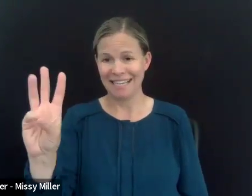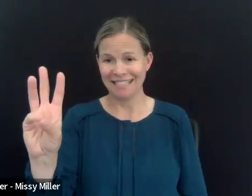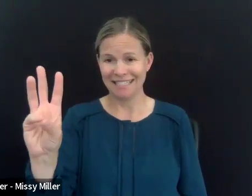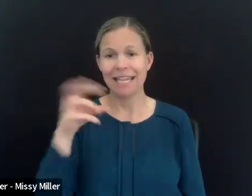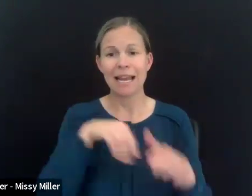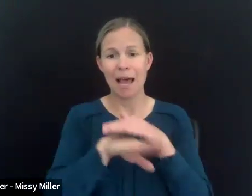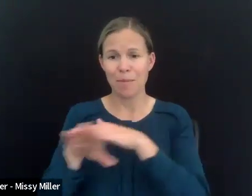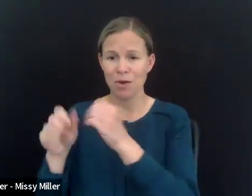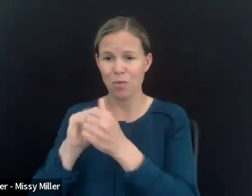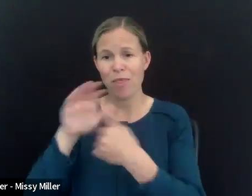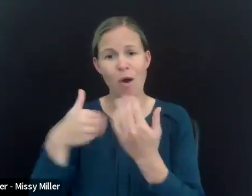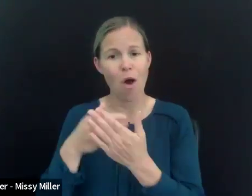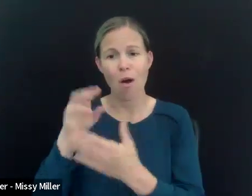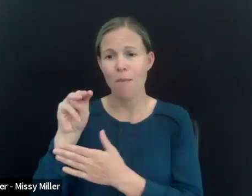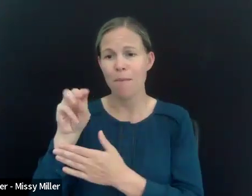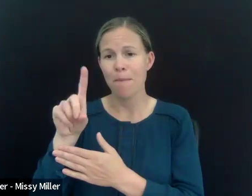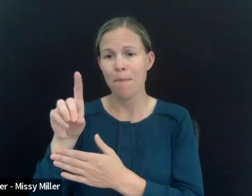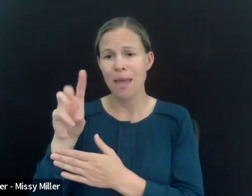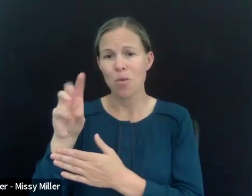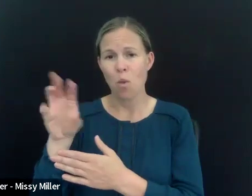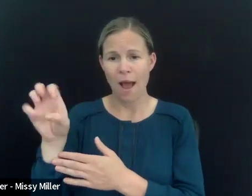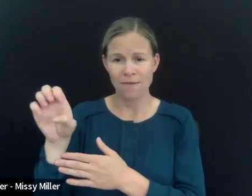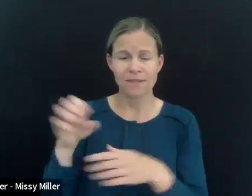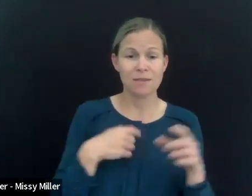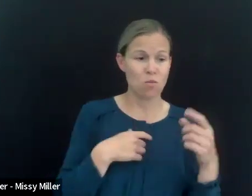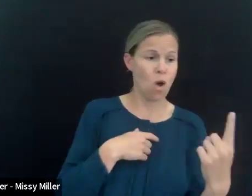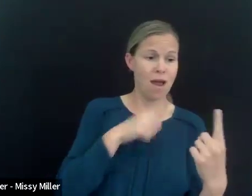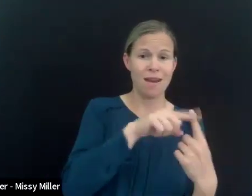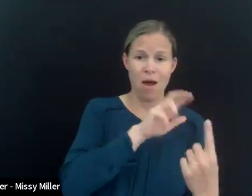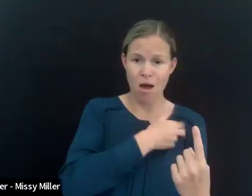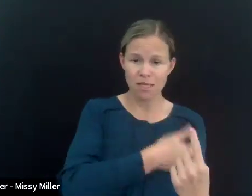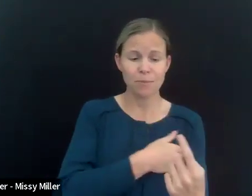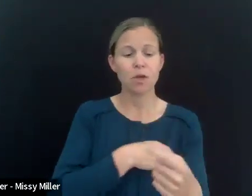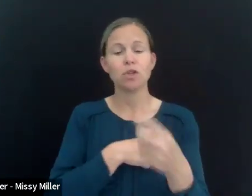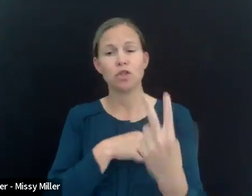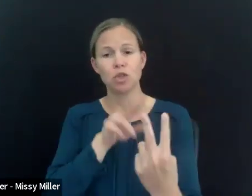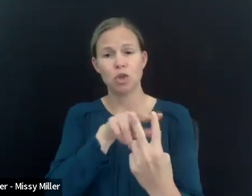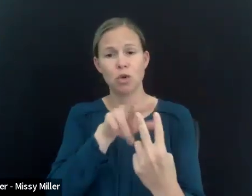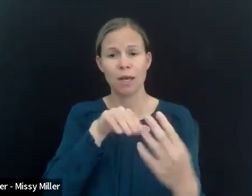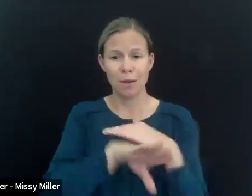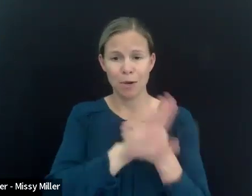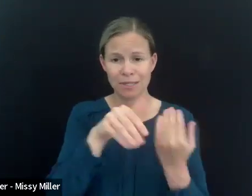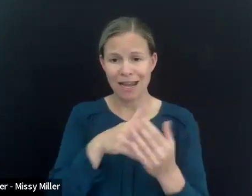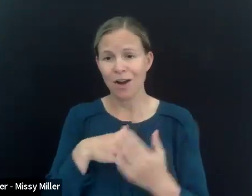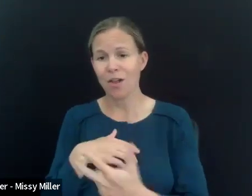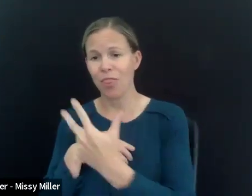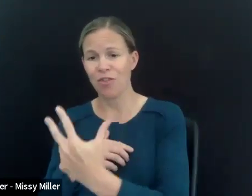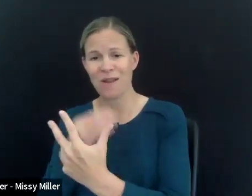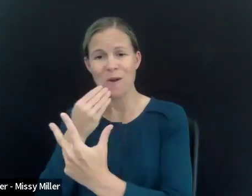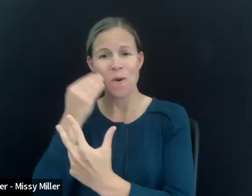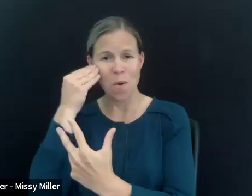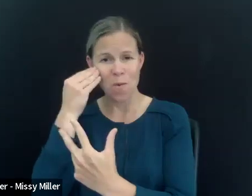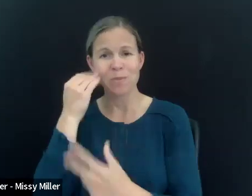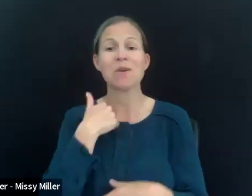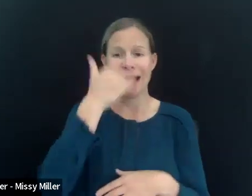first in the hospital, and then 2 in a birth center, and the other 3 at home. So I know the beauty